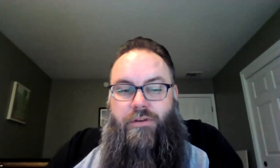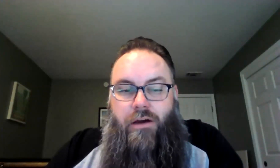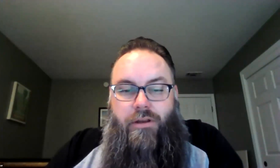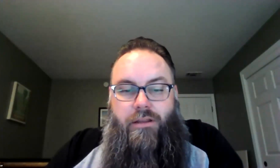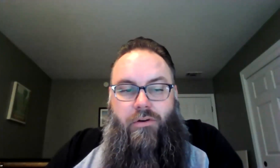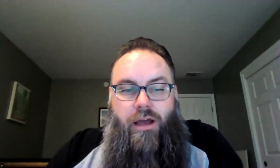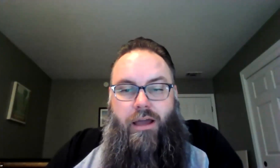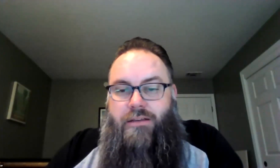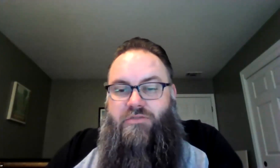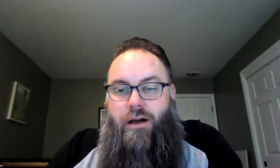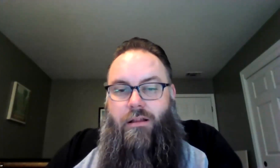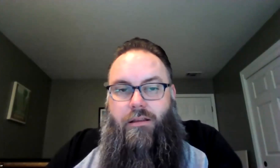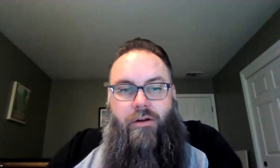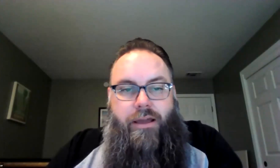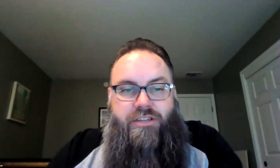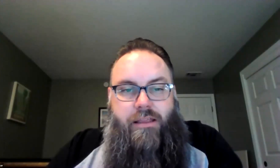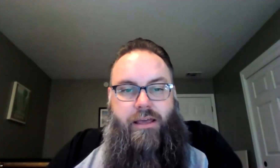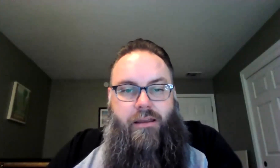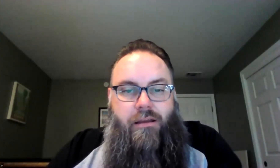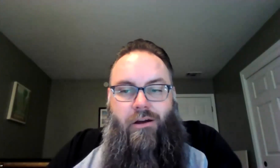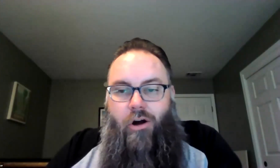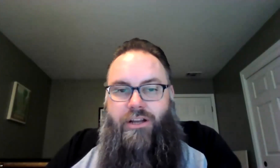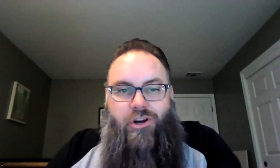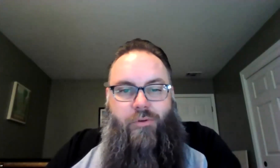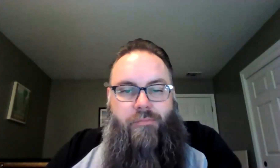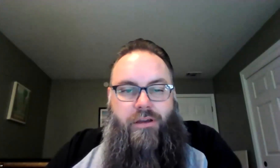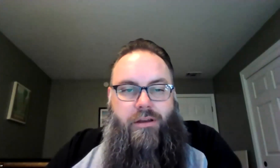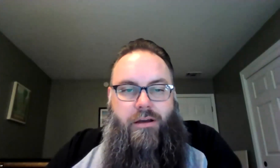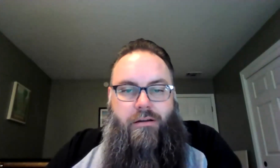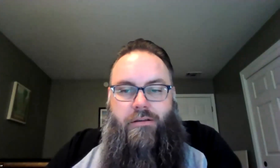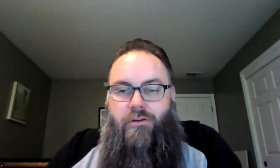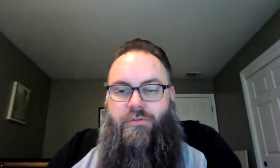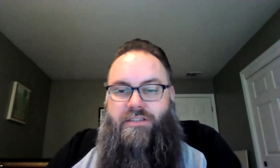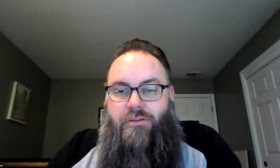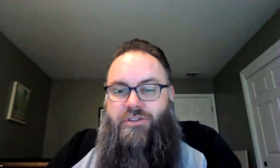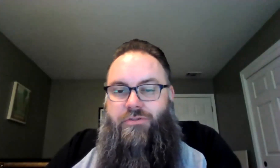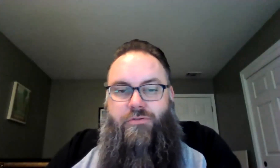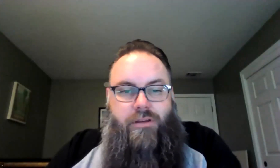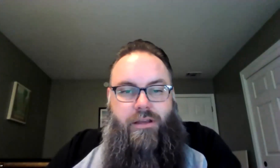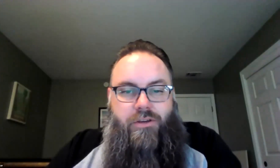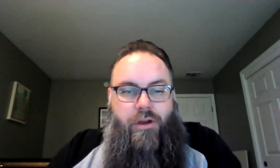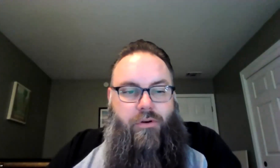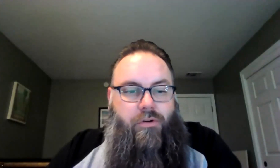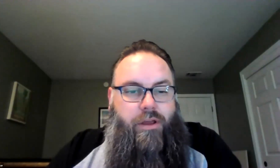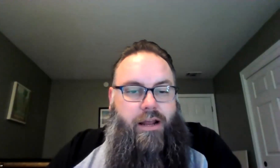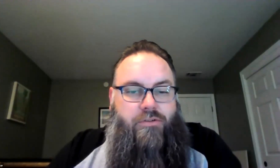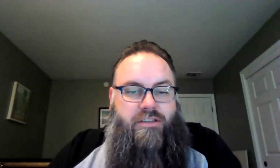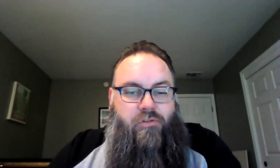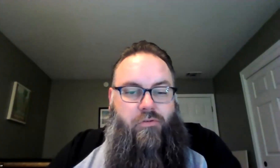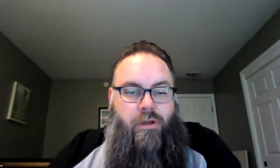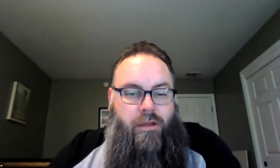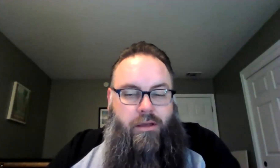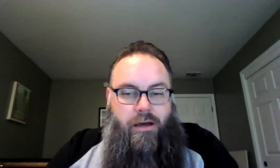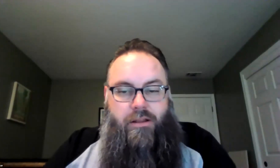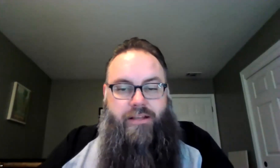also down in Lodi as well. I understand that our HR department was there too and doing recruiting, and I know